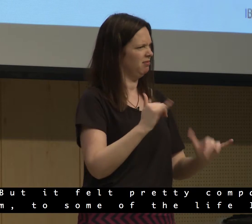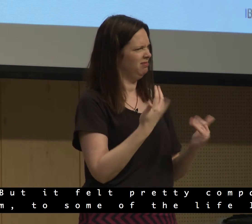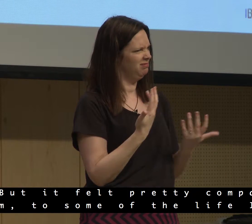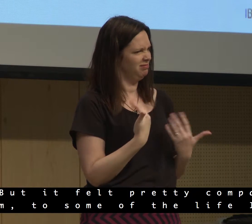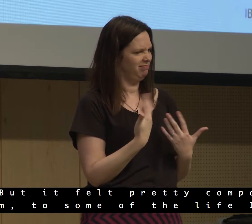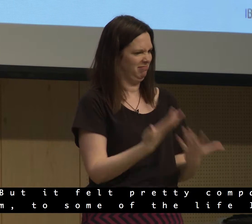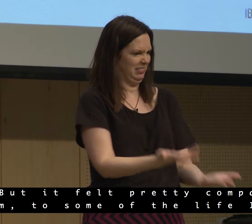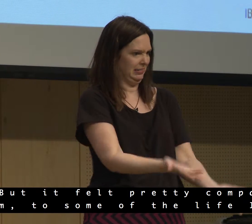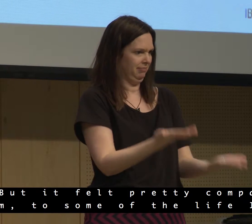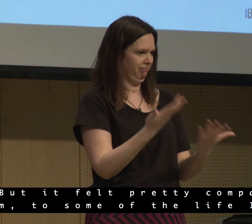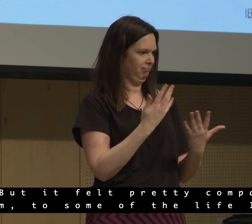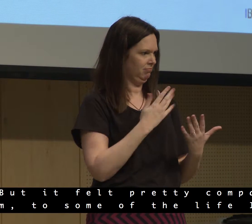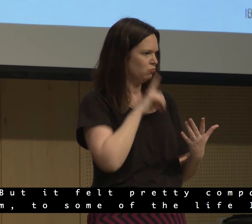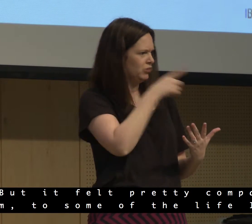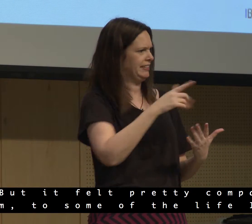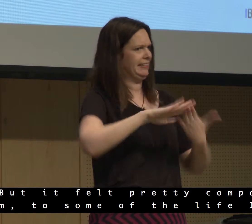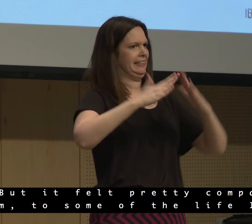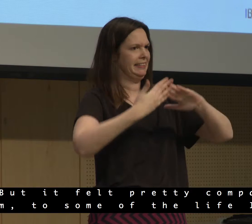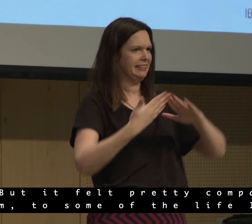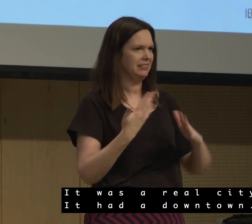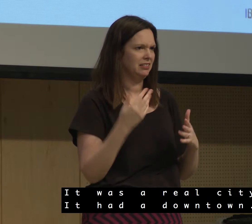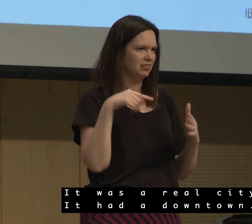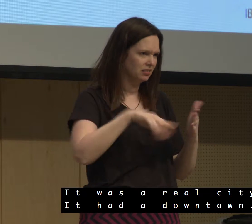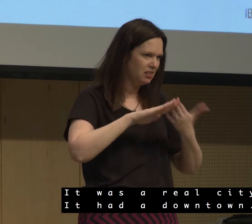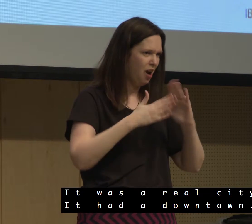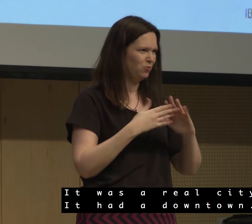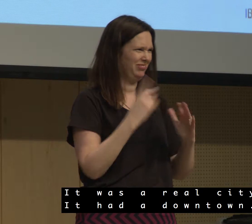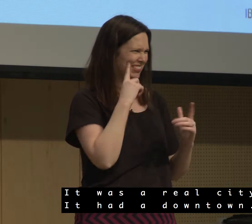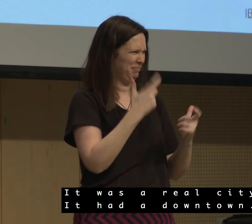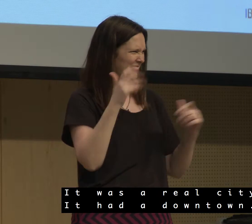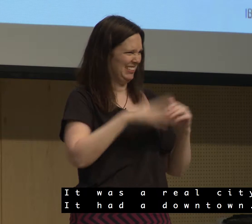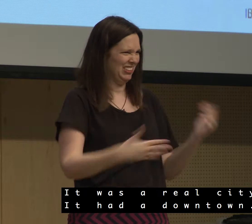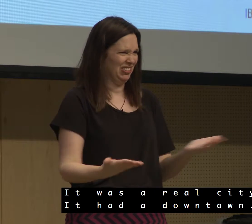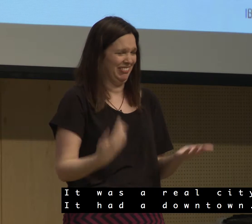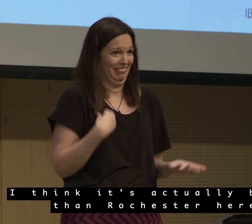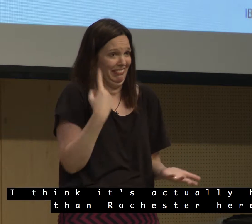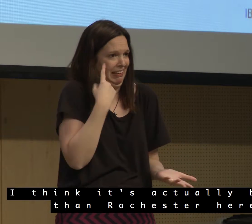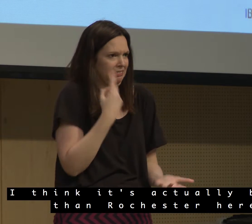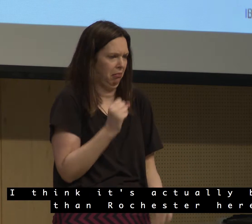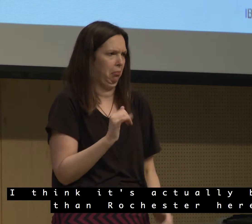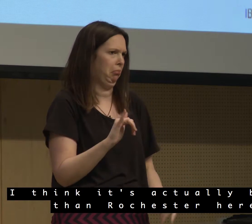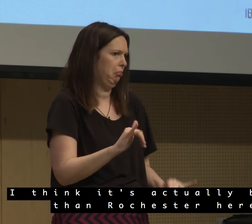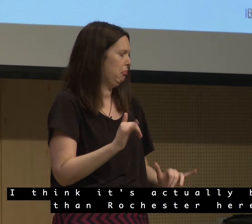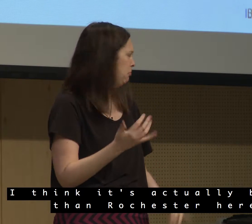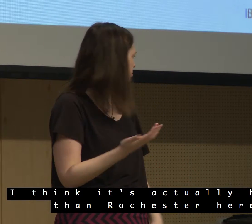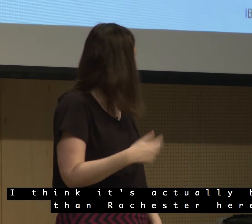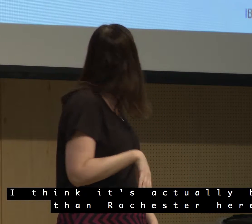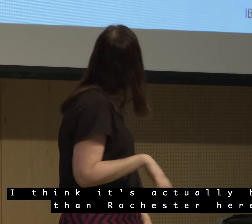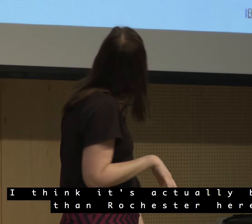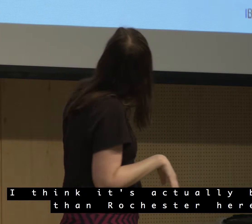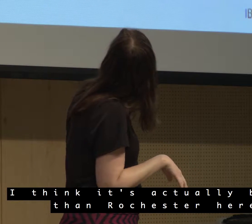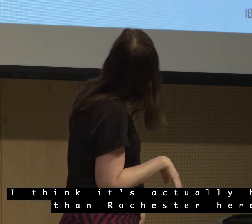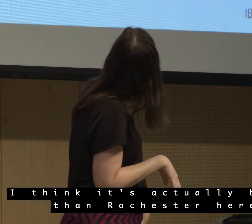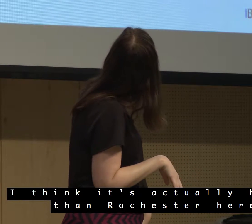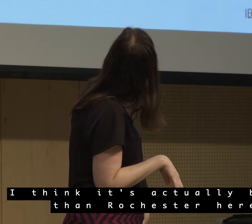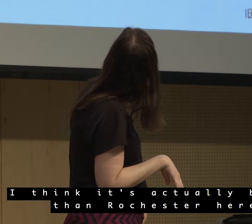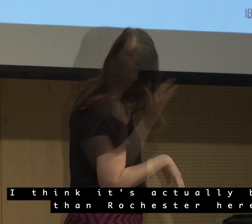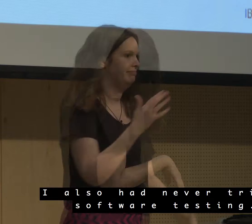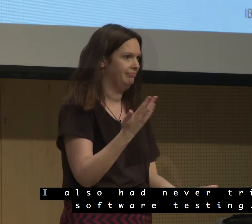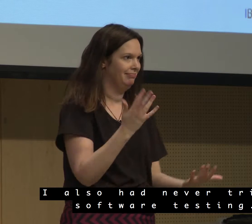pretty comparable to some of the life I've lived. It was a real city. It had a downtown. I think it's actually bigger than Rochester here.